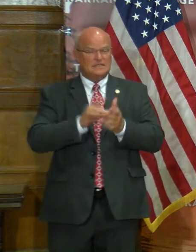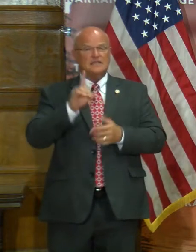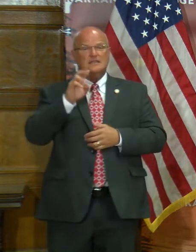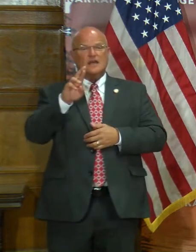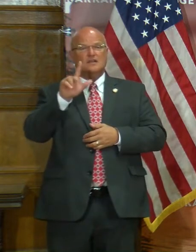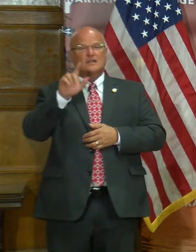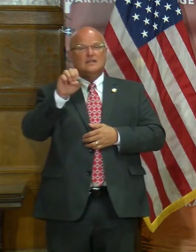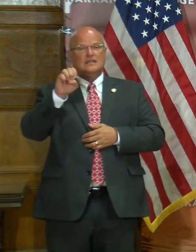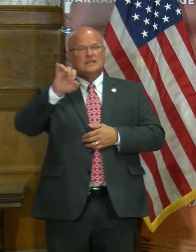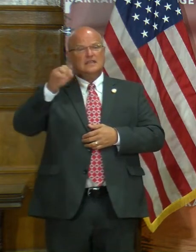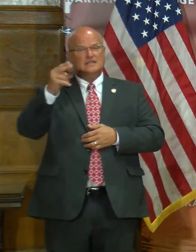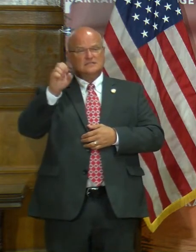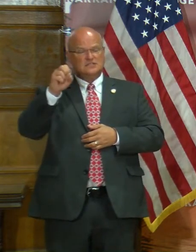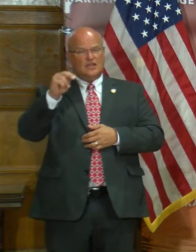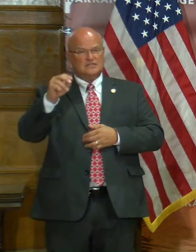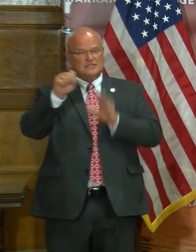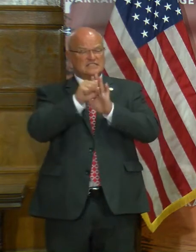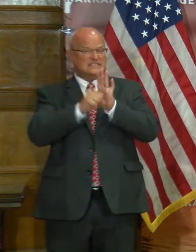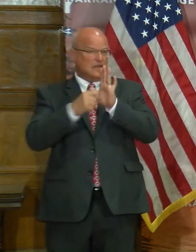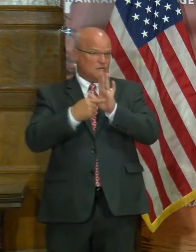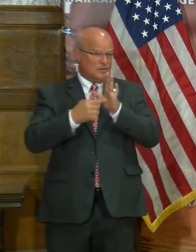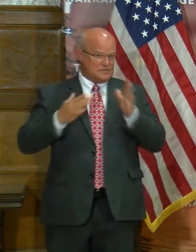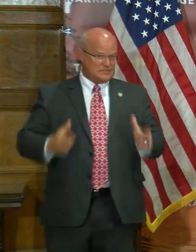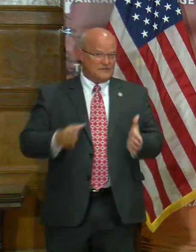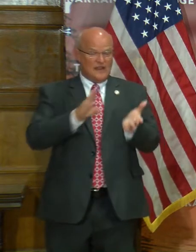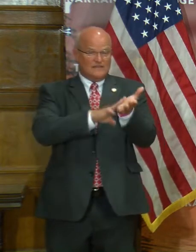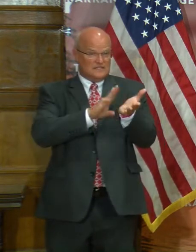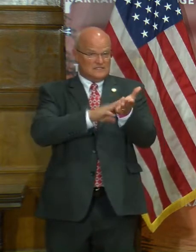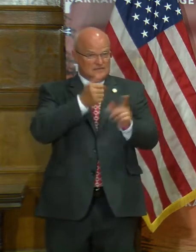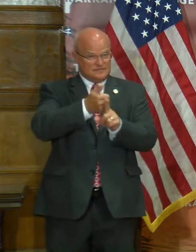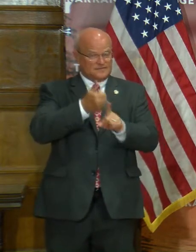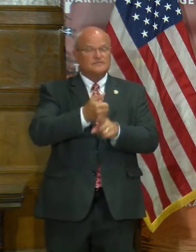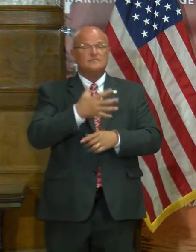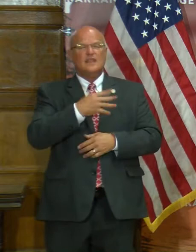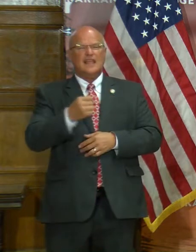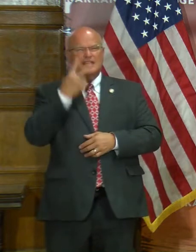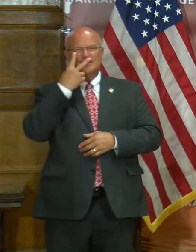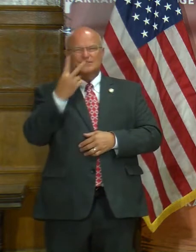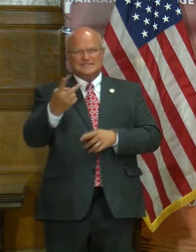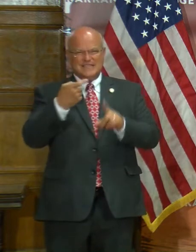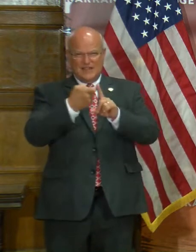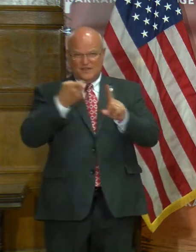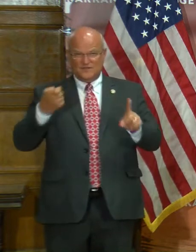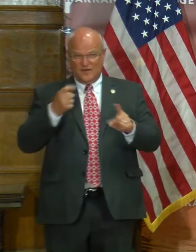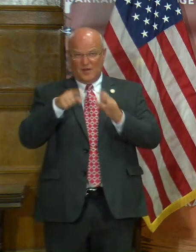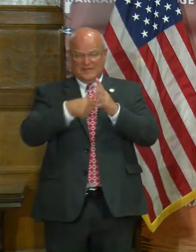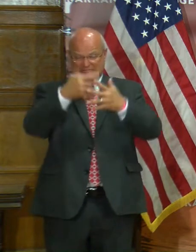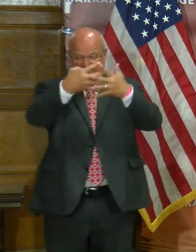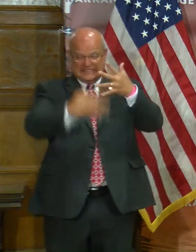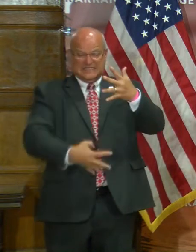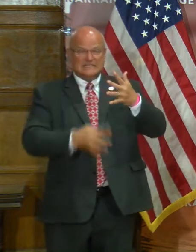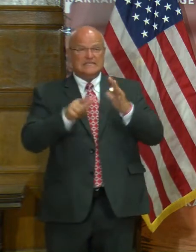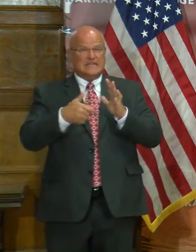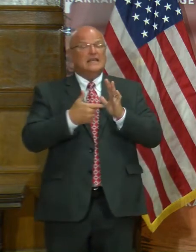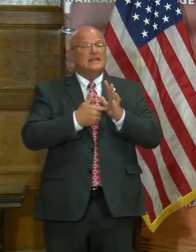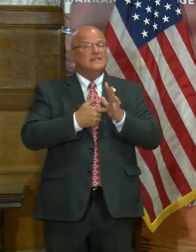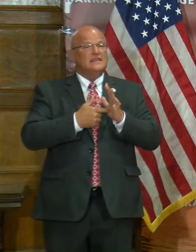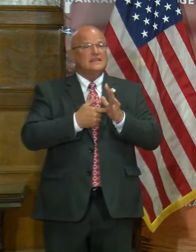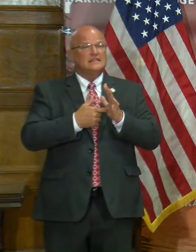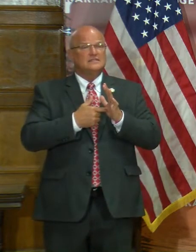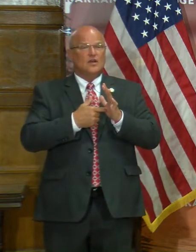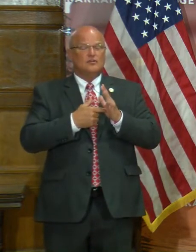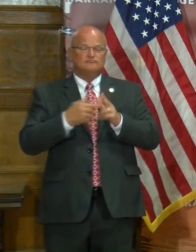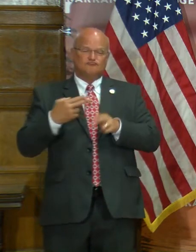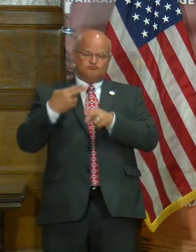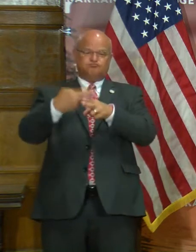Lee Johnson, a state representative and a physician. And so you can see from the list that these are